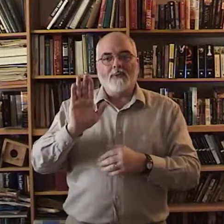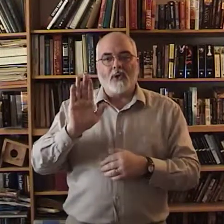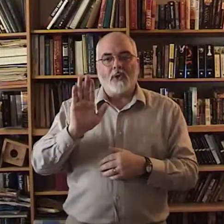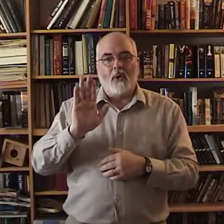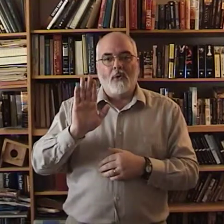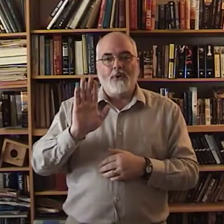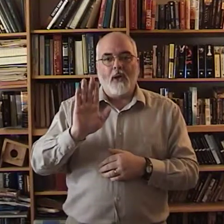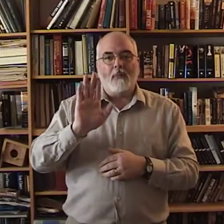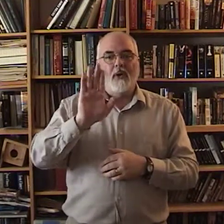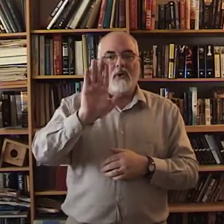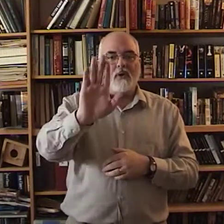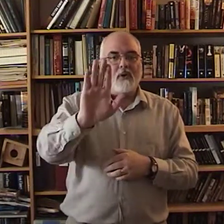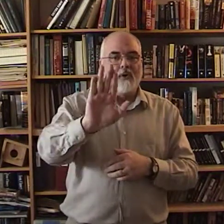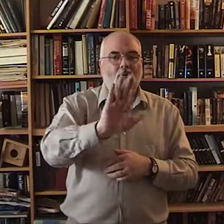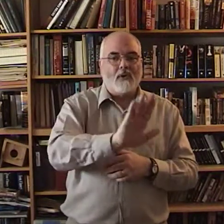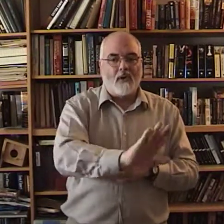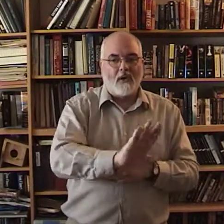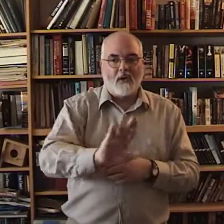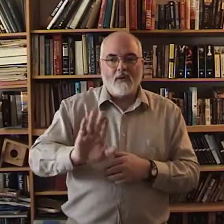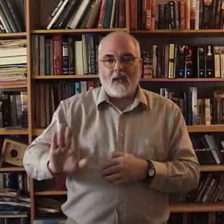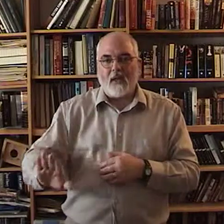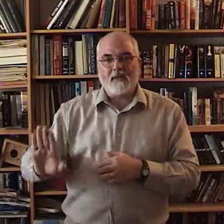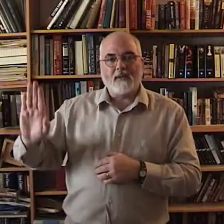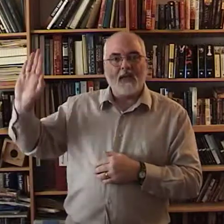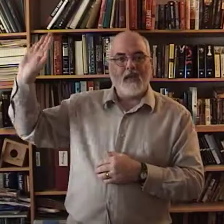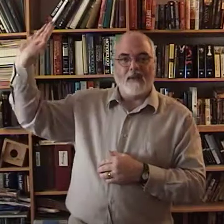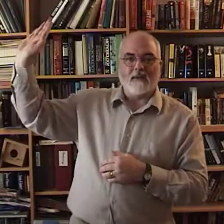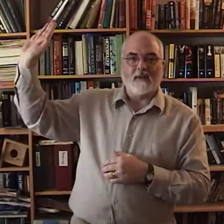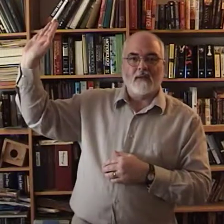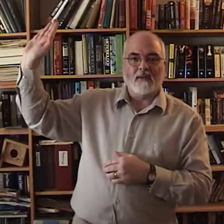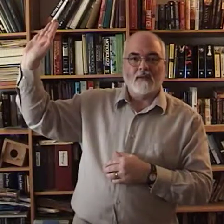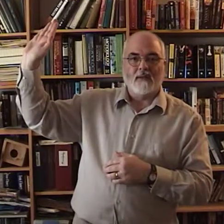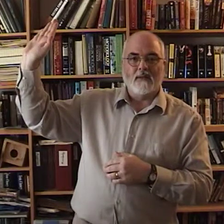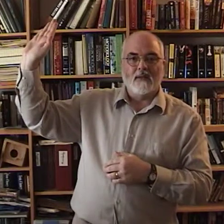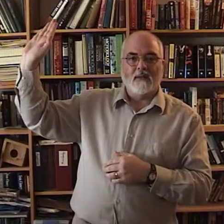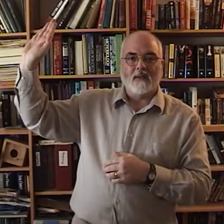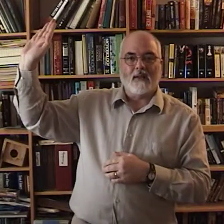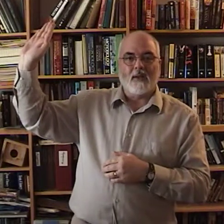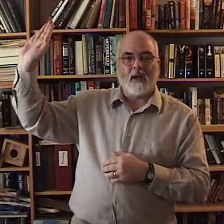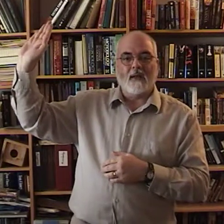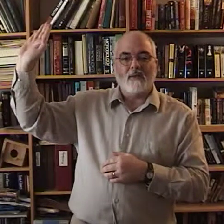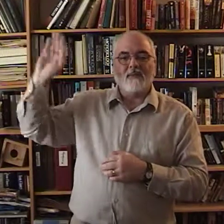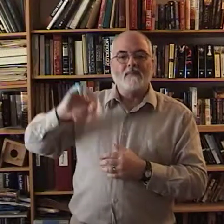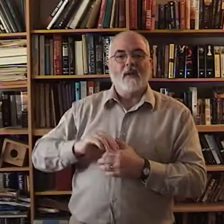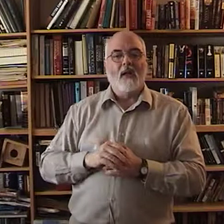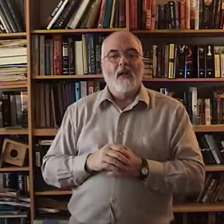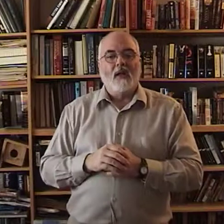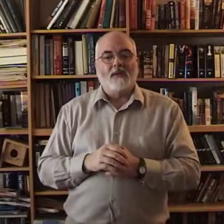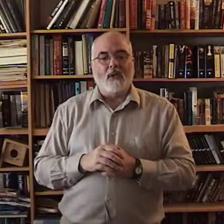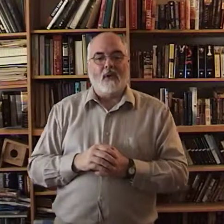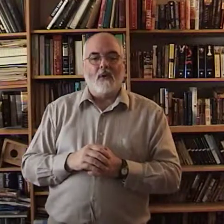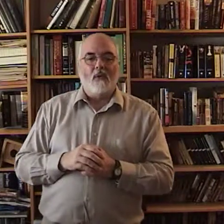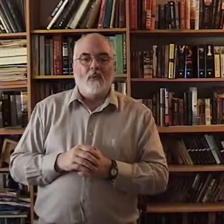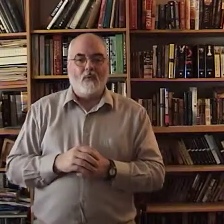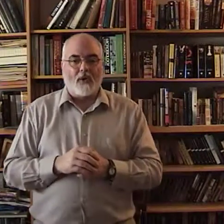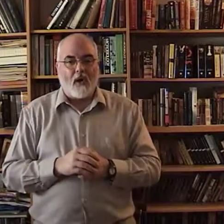shows ownership. Yours, hers, it's his. Okay? So, we're talking